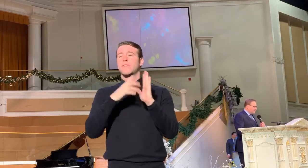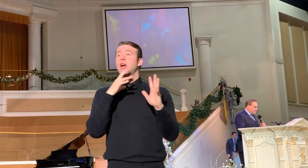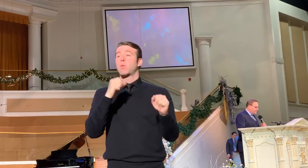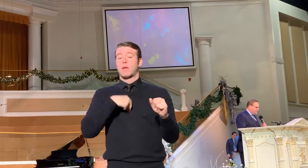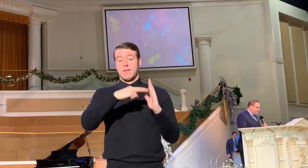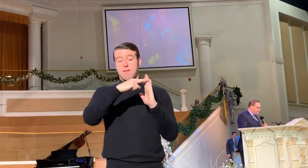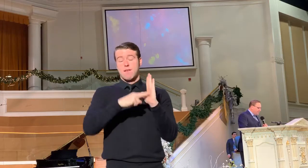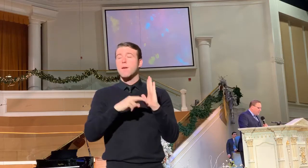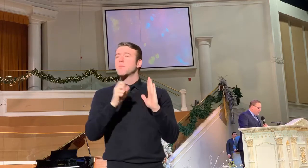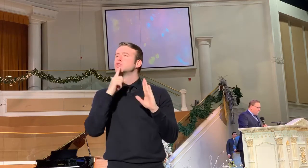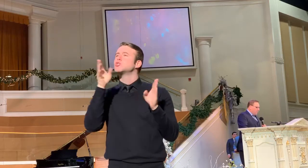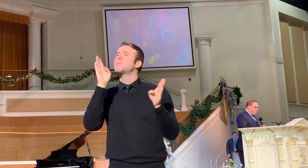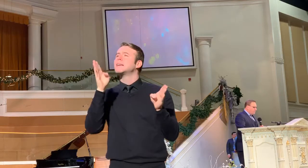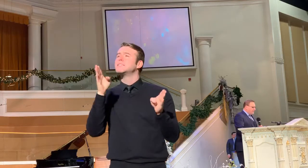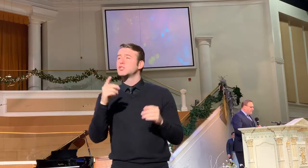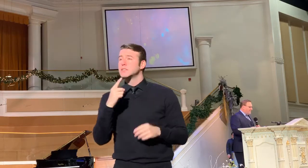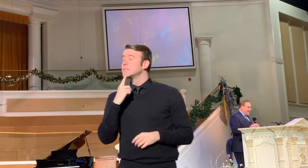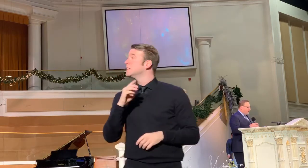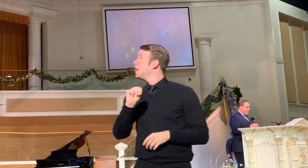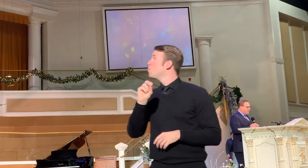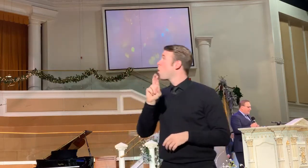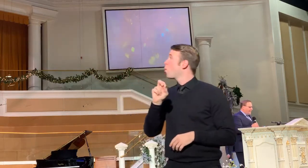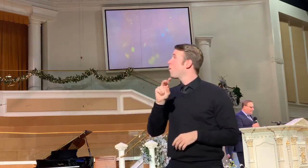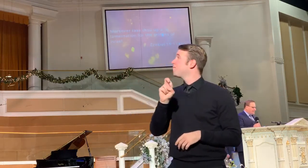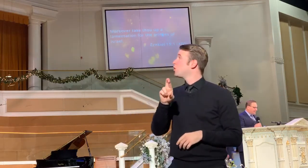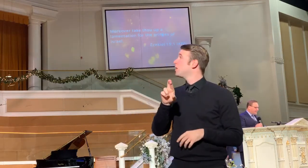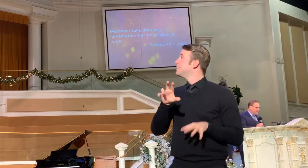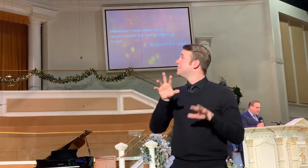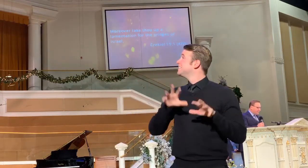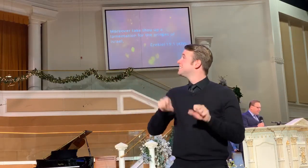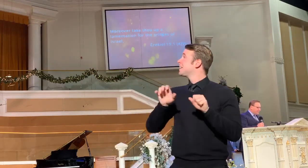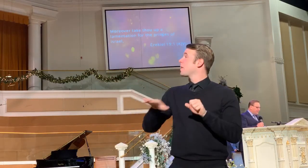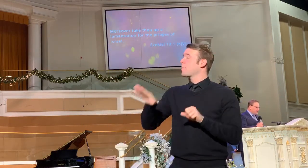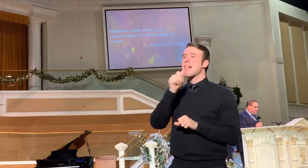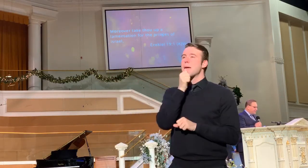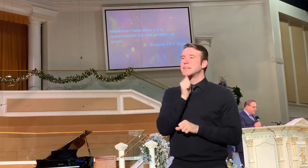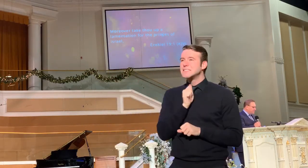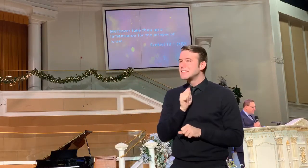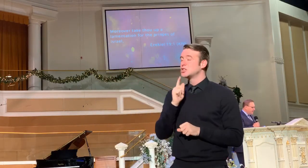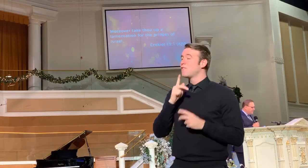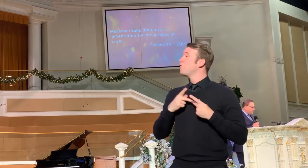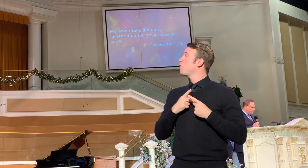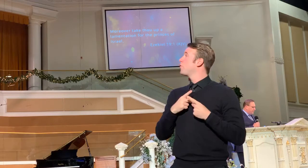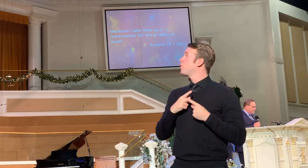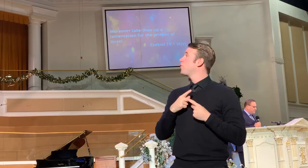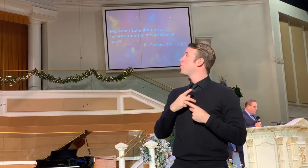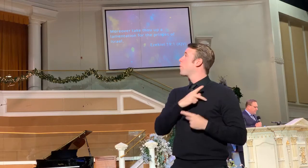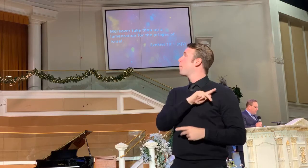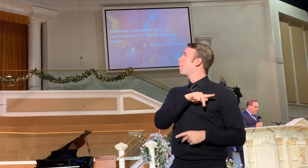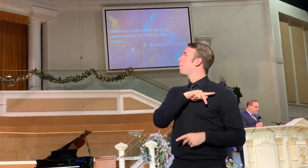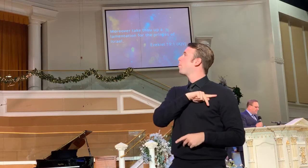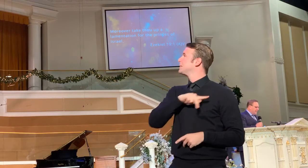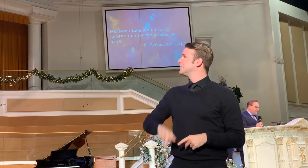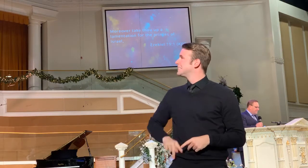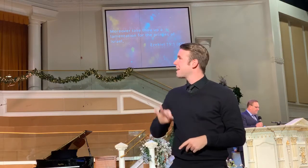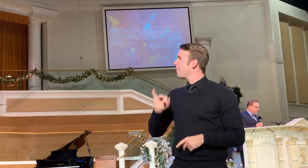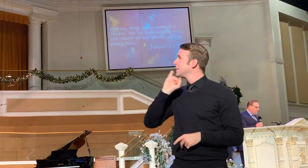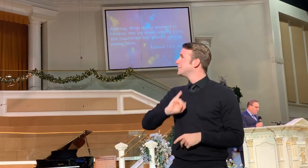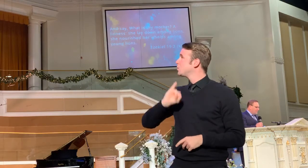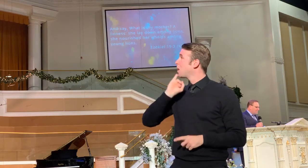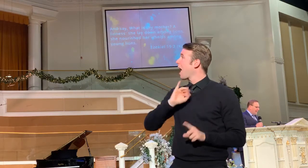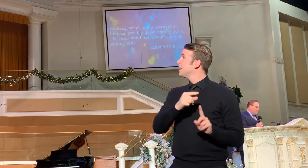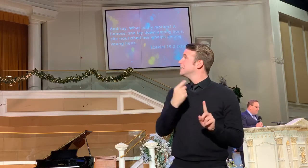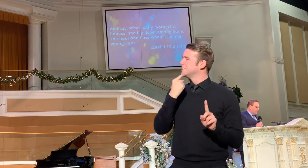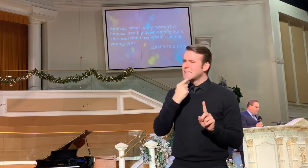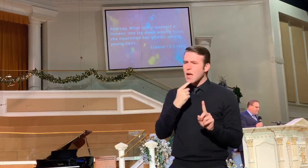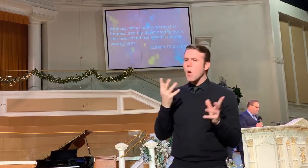you to pay close attention. Moreover, take thou up a lamentation for the princes of Israel, and say,